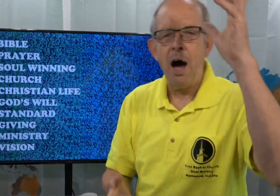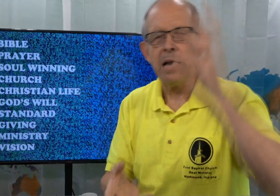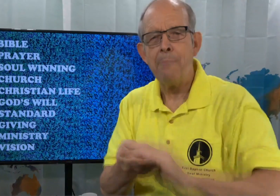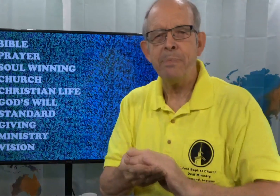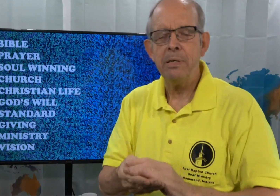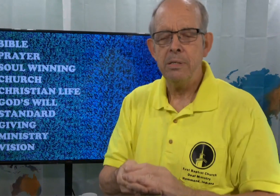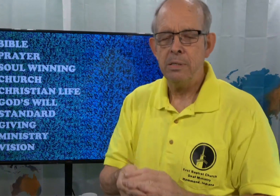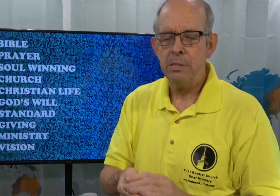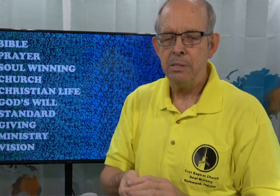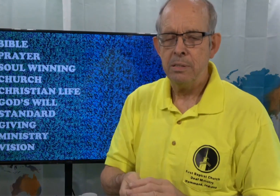up.